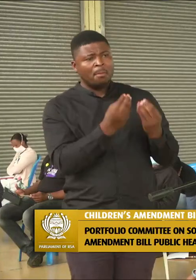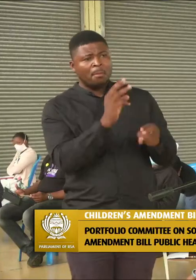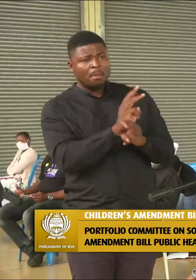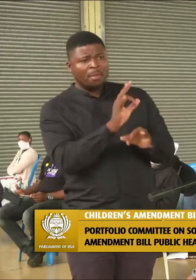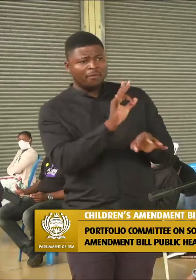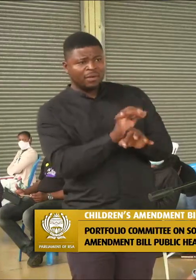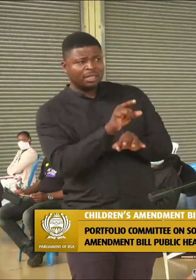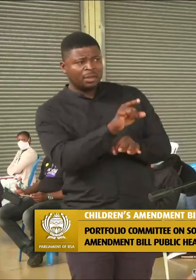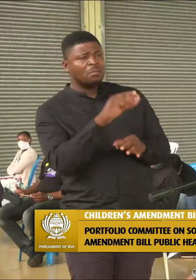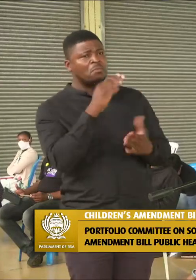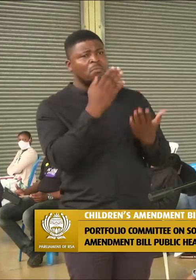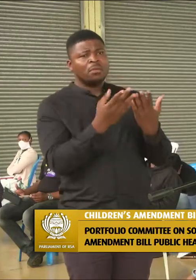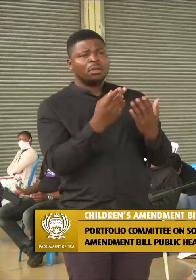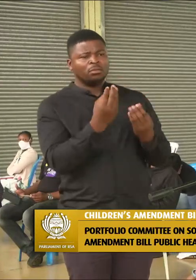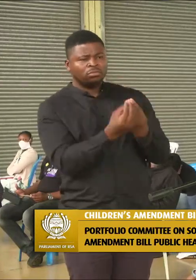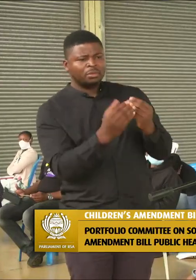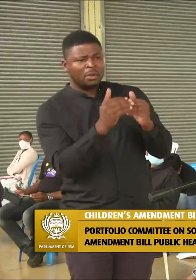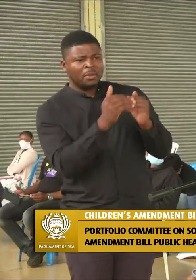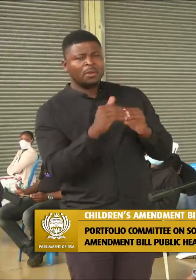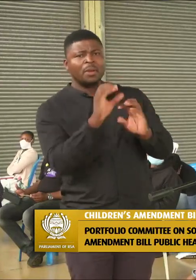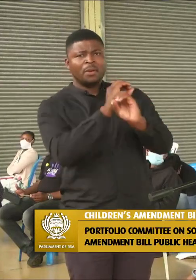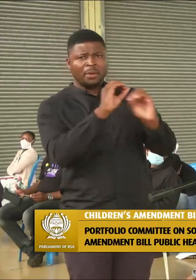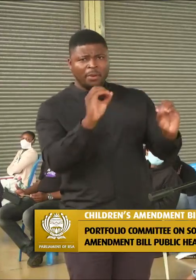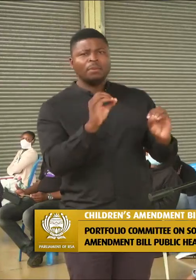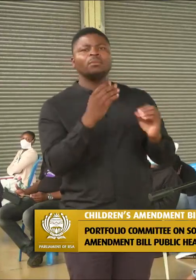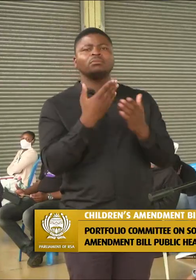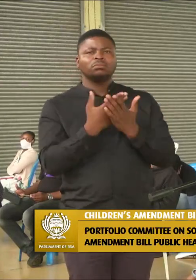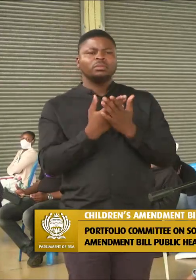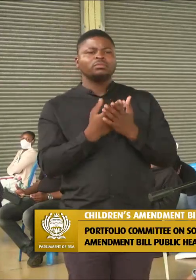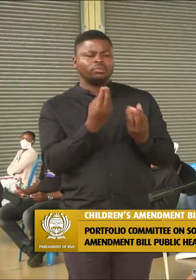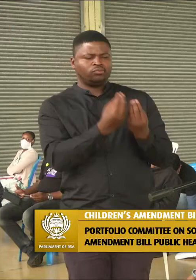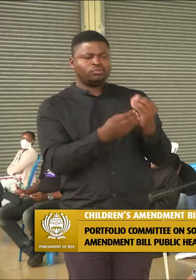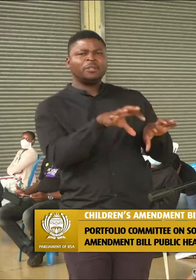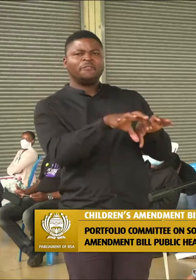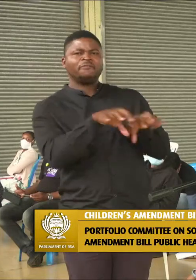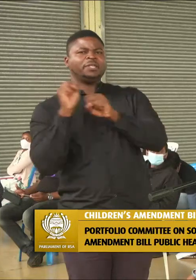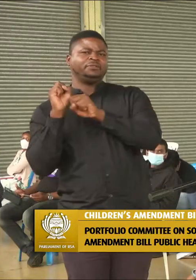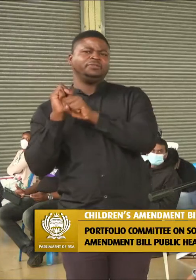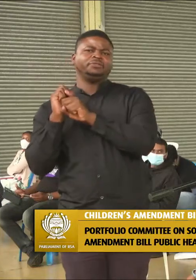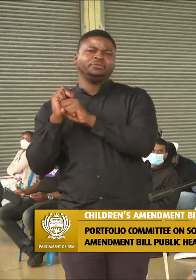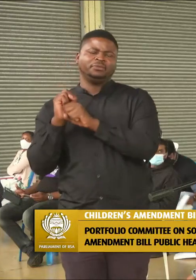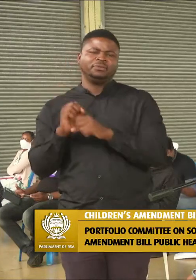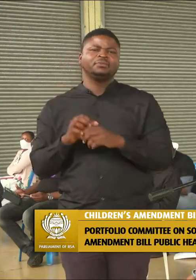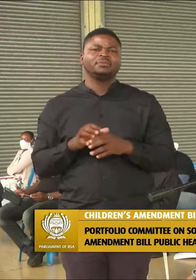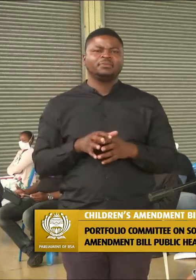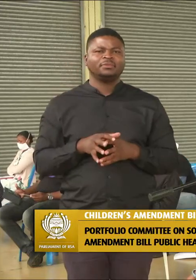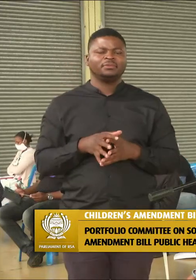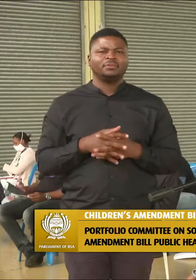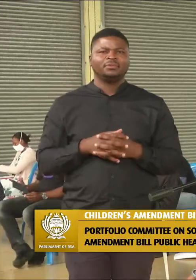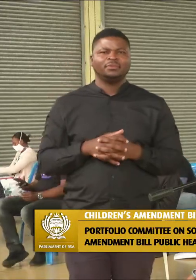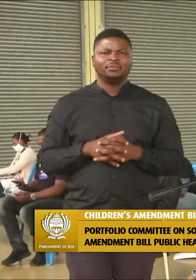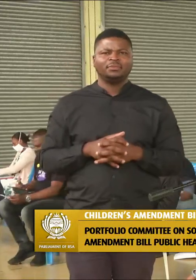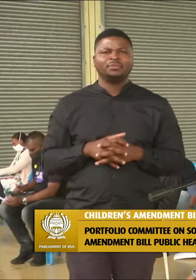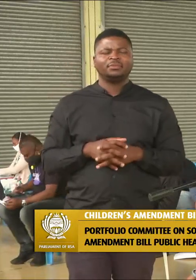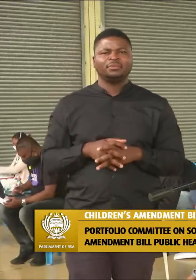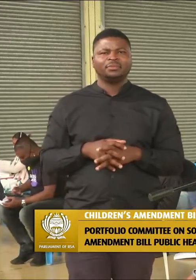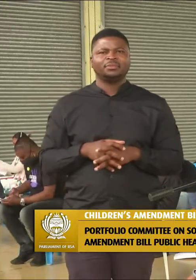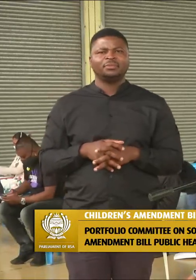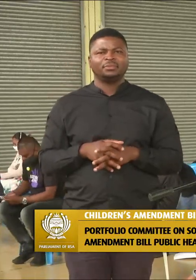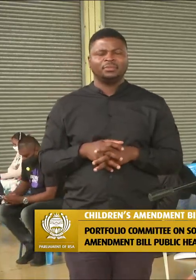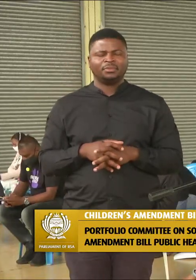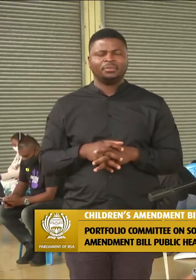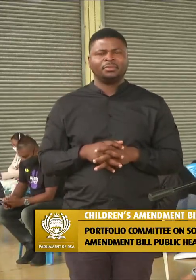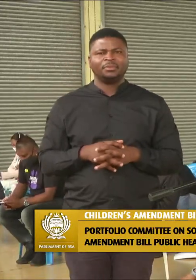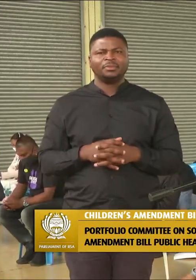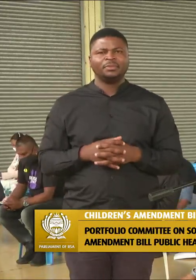are irresponsible. Futhi njengoba ngikhuluma nje ziningi ingane ezisesikoleni, ziningi ingane